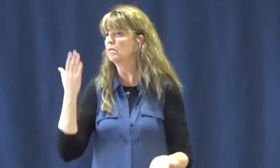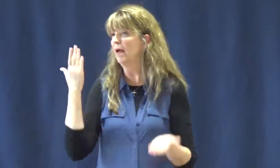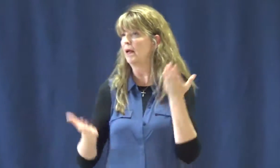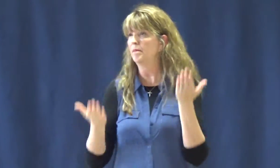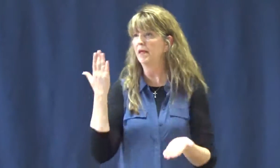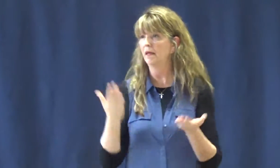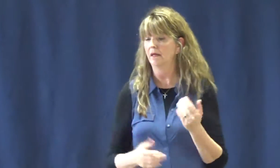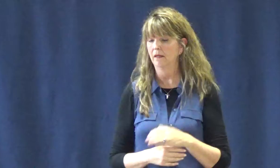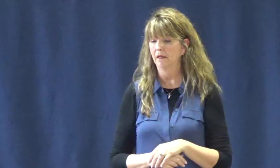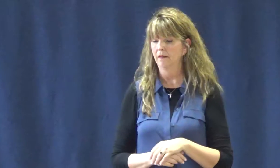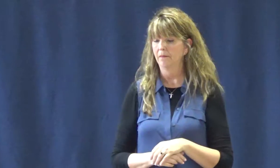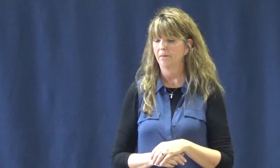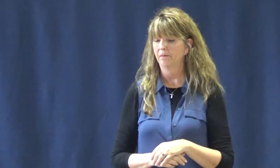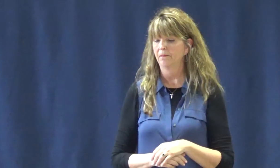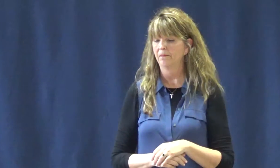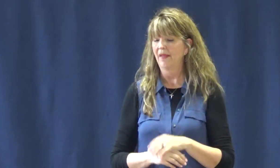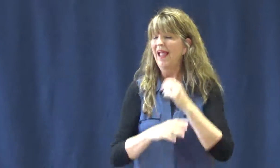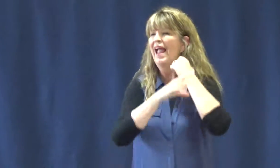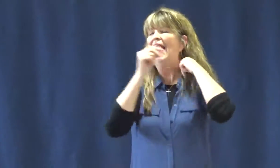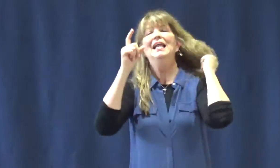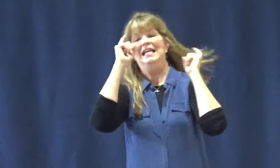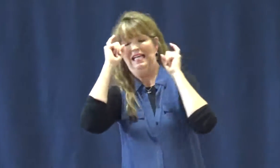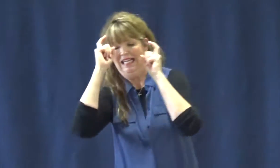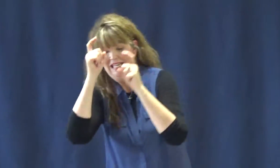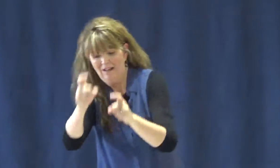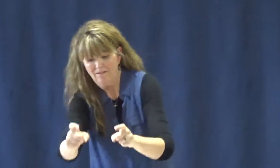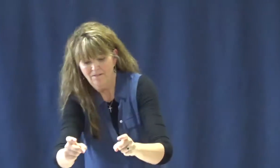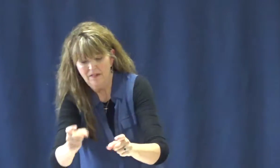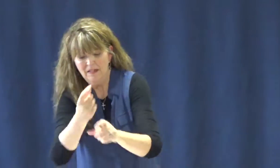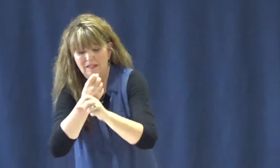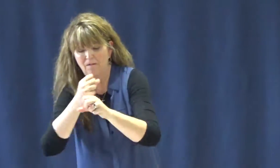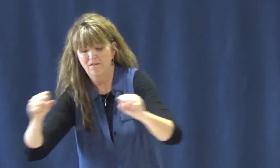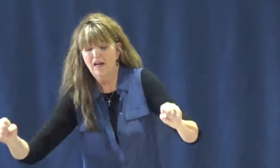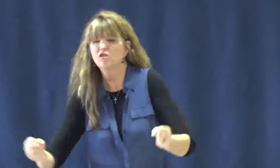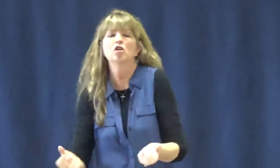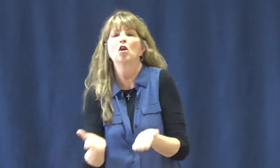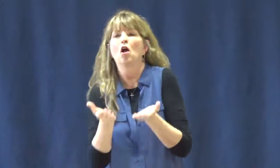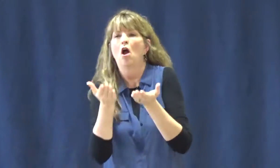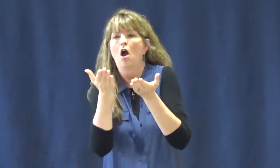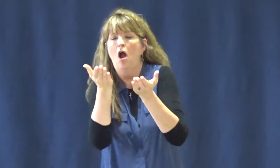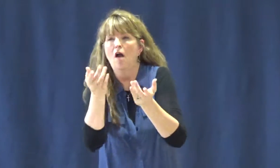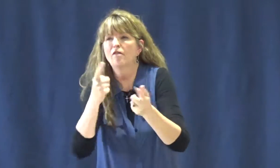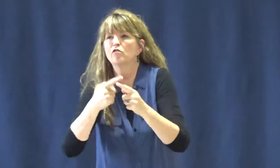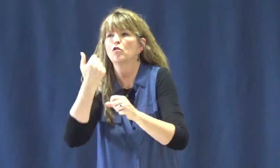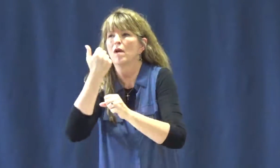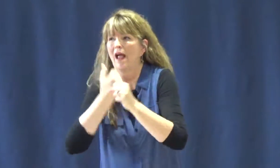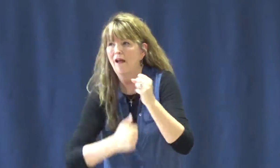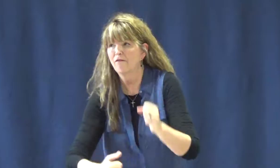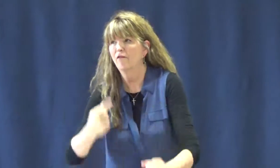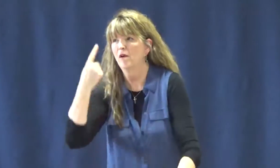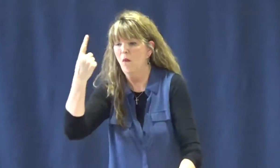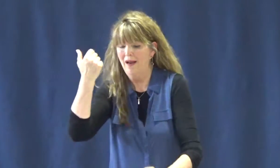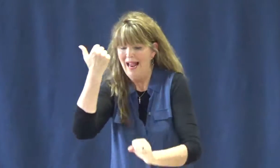yada, yada, yada. Maybe that is the case. But the gift of salvation is offered